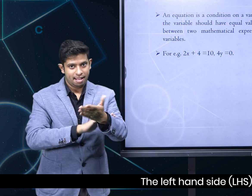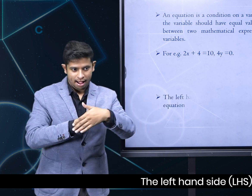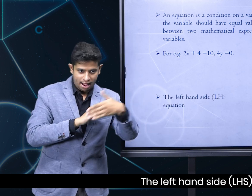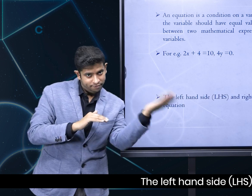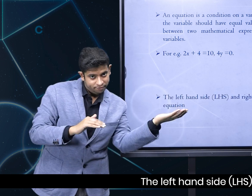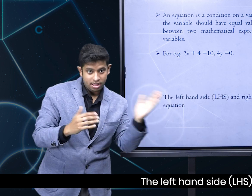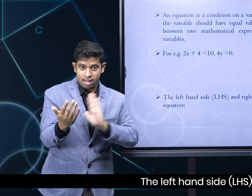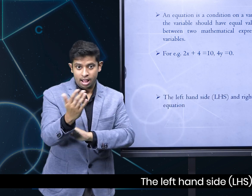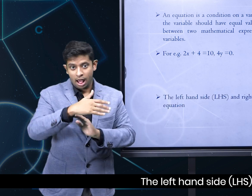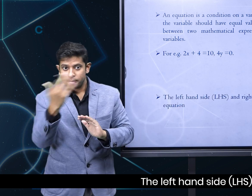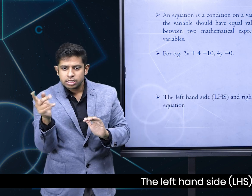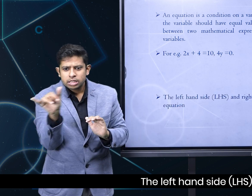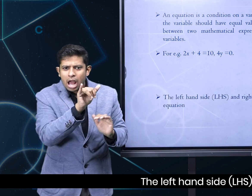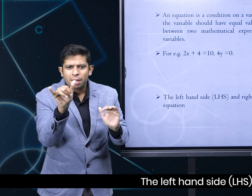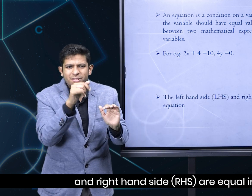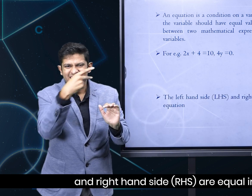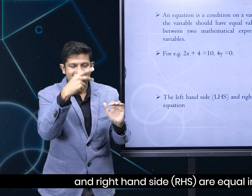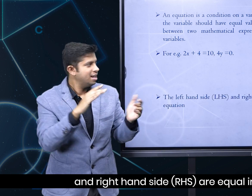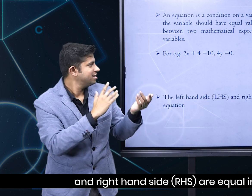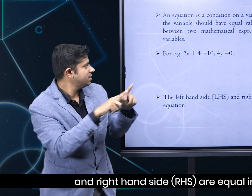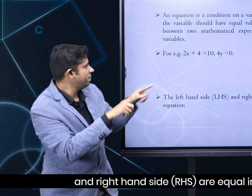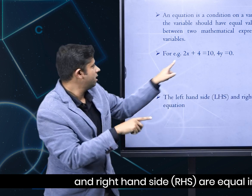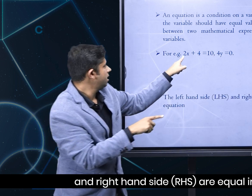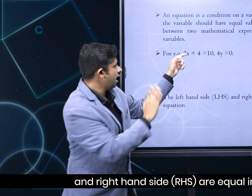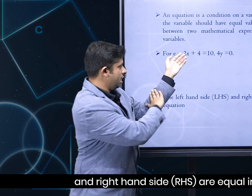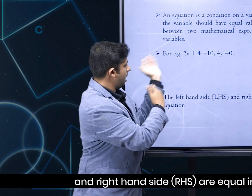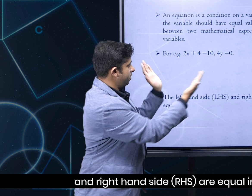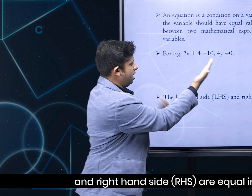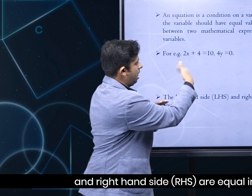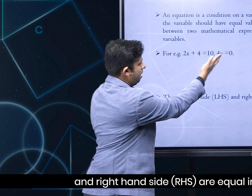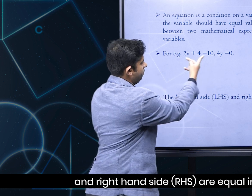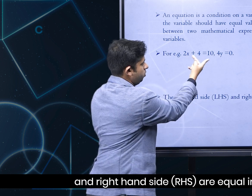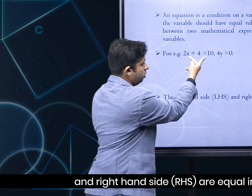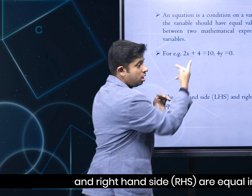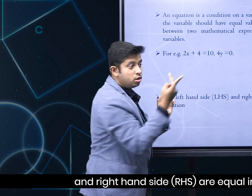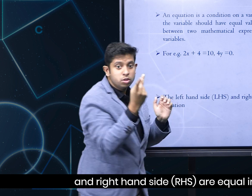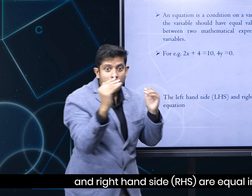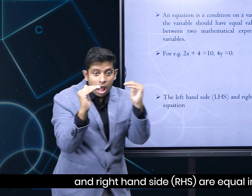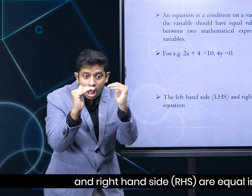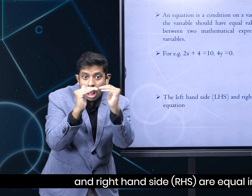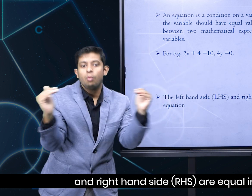The left-hand side LHS and right-hand side RHS are equal in an equation.